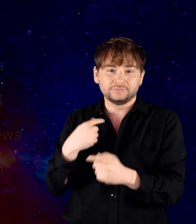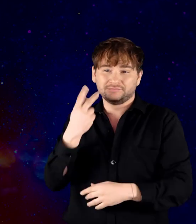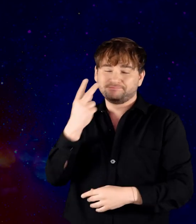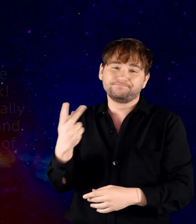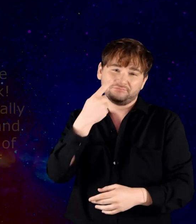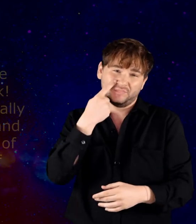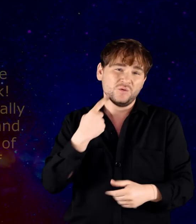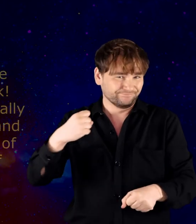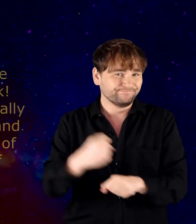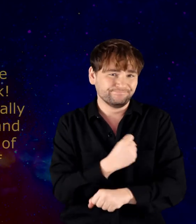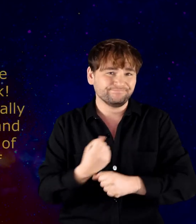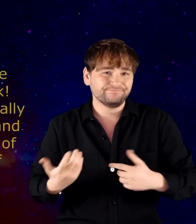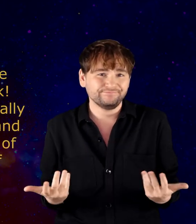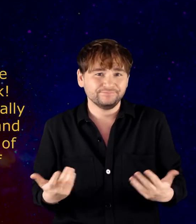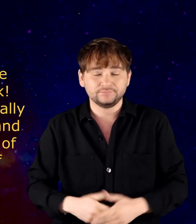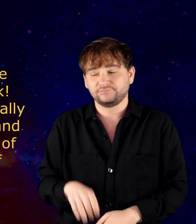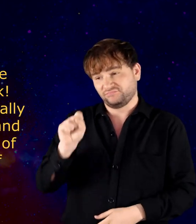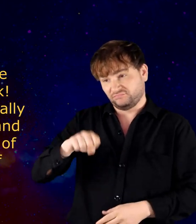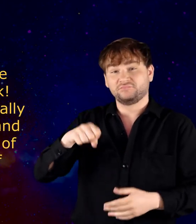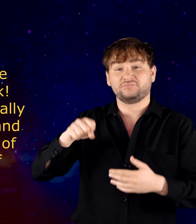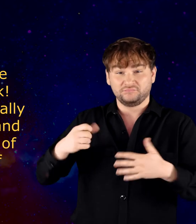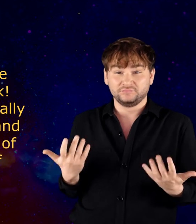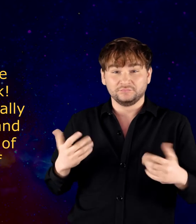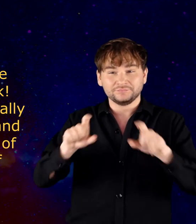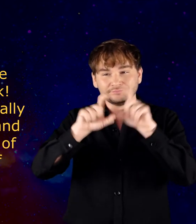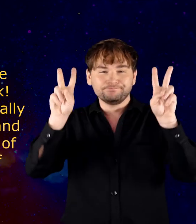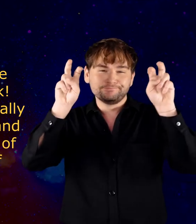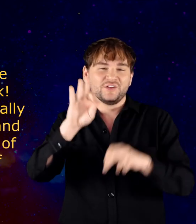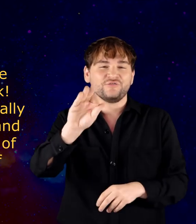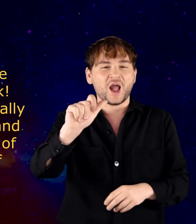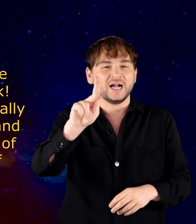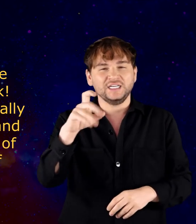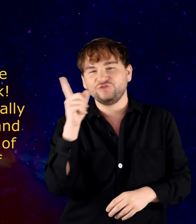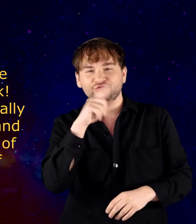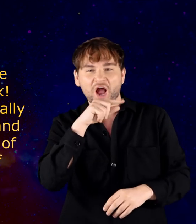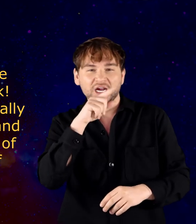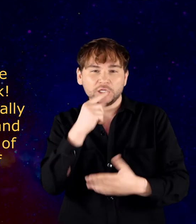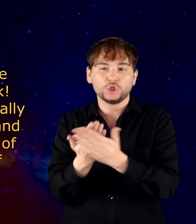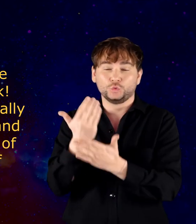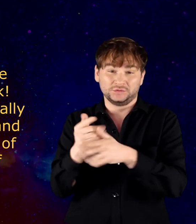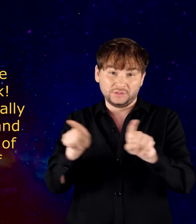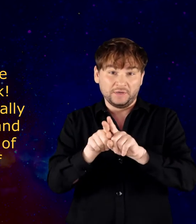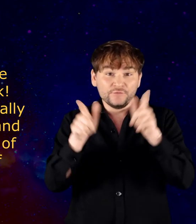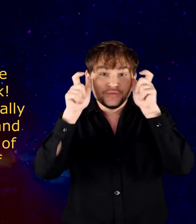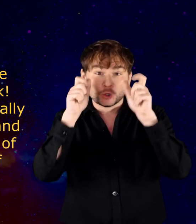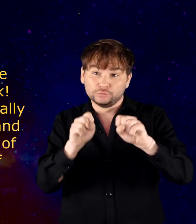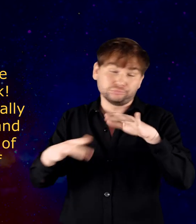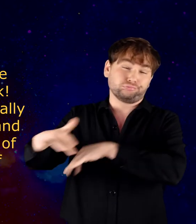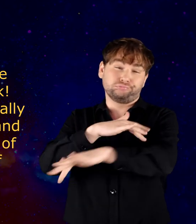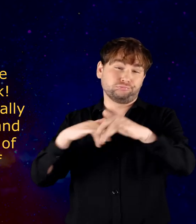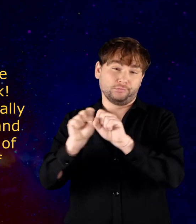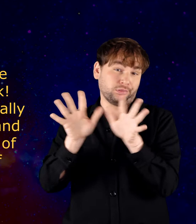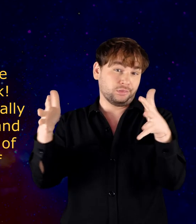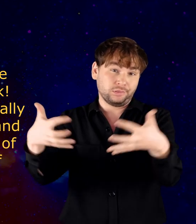very sad. Yep. This fake news is a very bad virus.